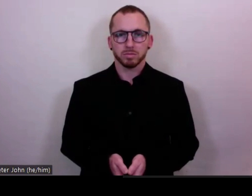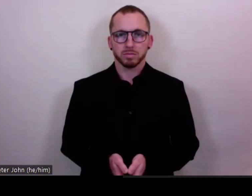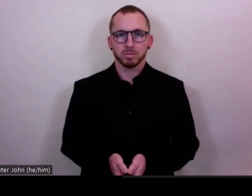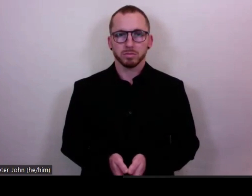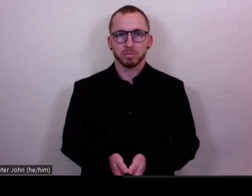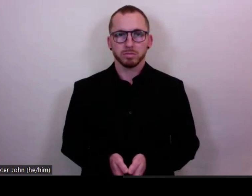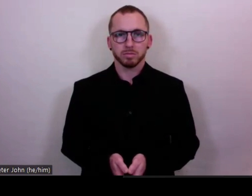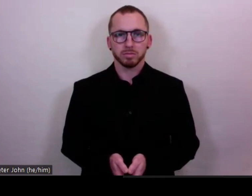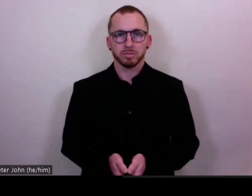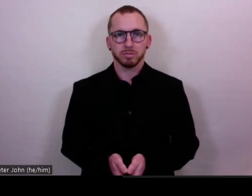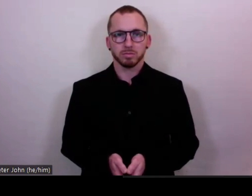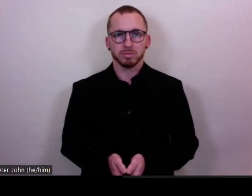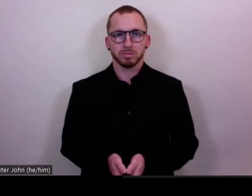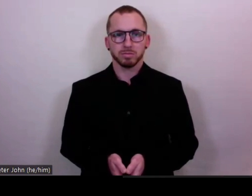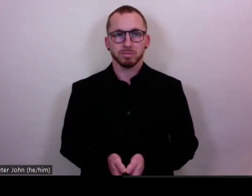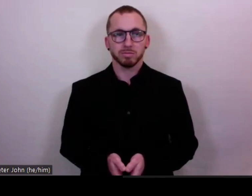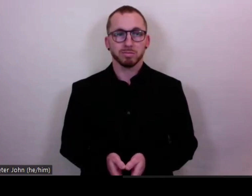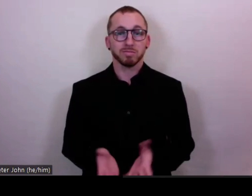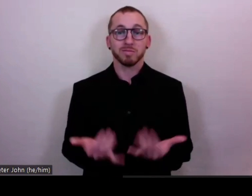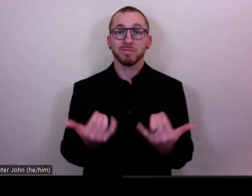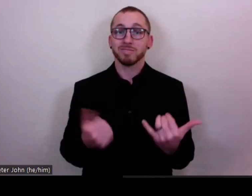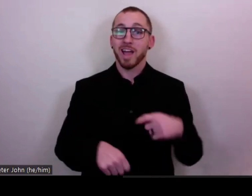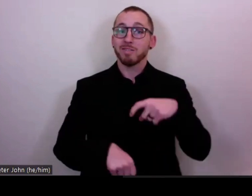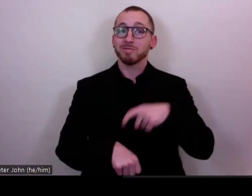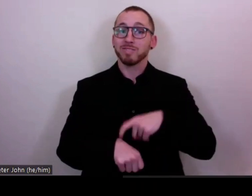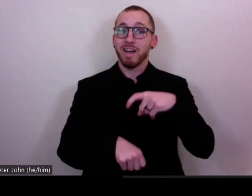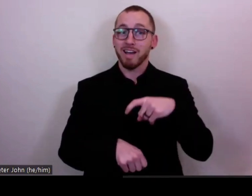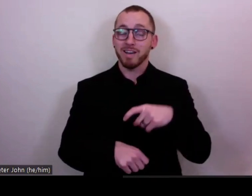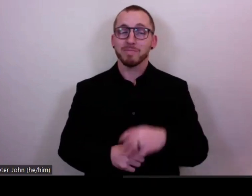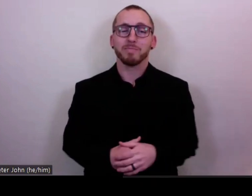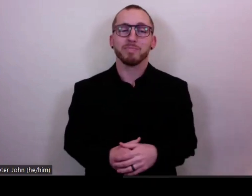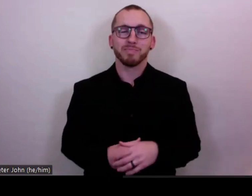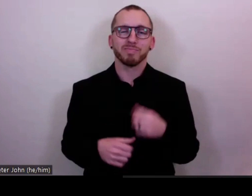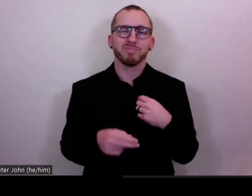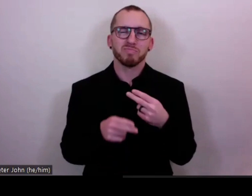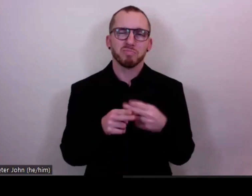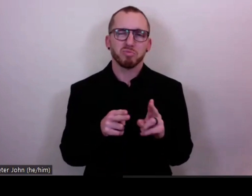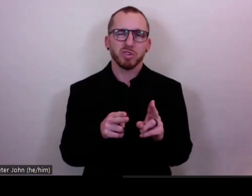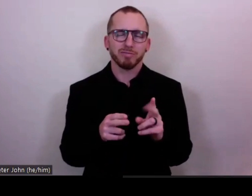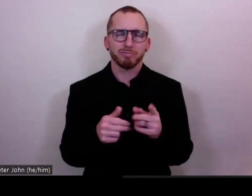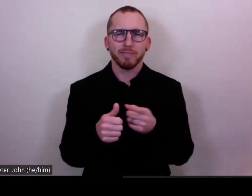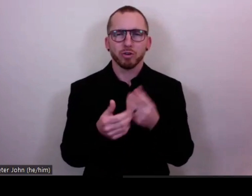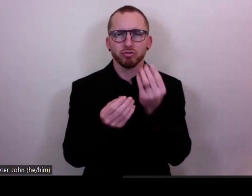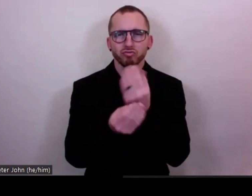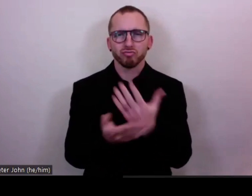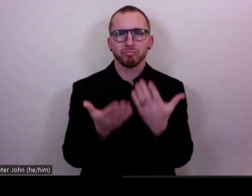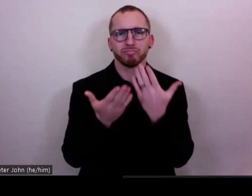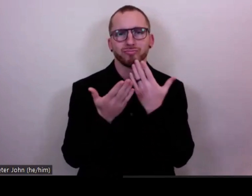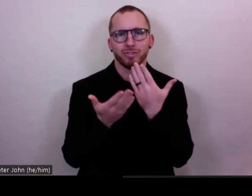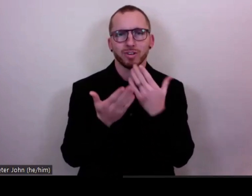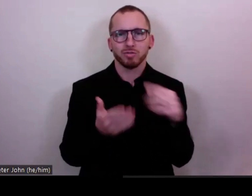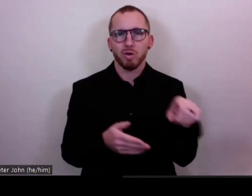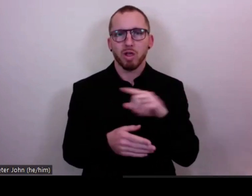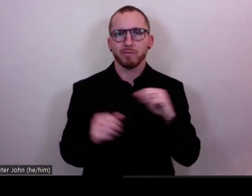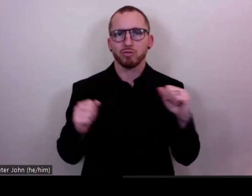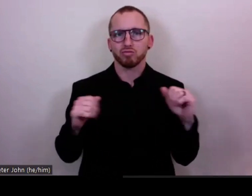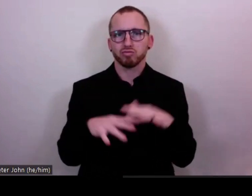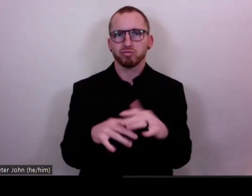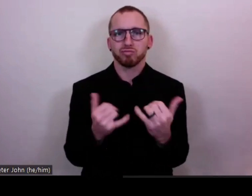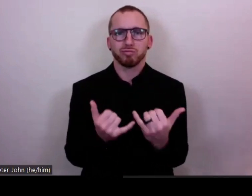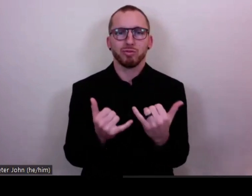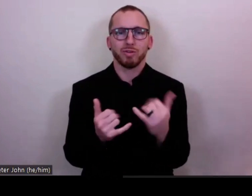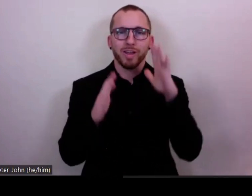All right, so we're right at time. So I will be brief. I just want to extend my gratitude for all of you being here today, and hopefully this